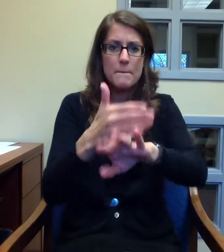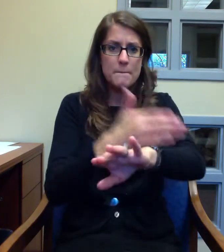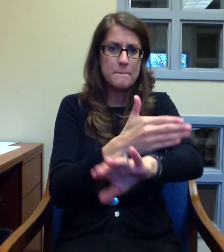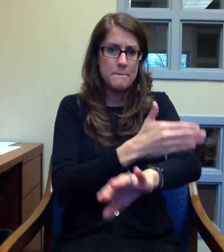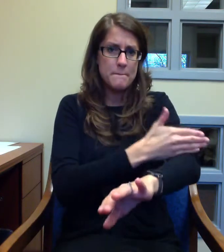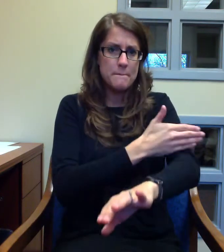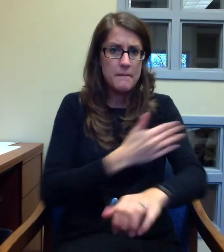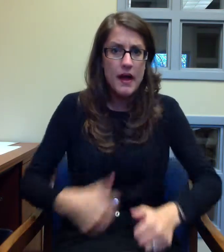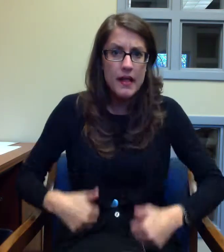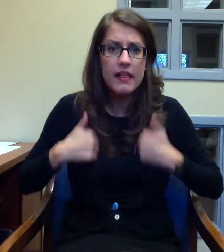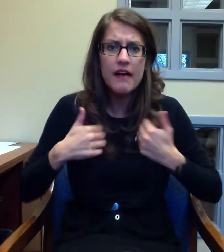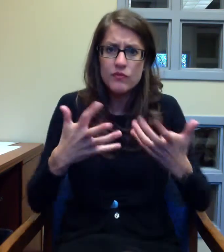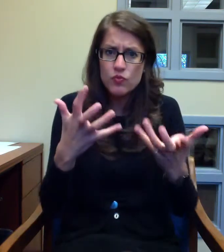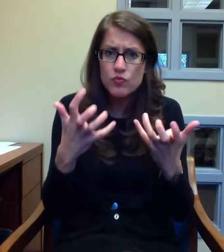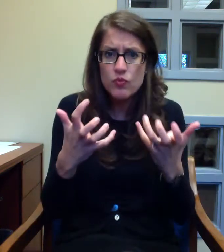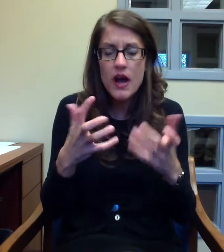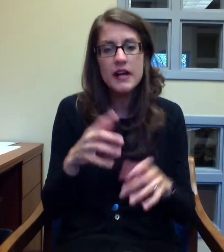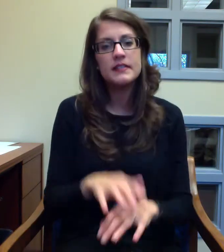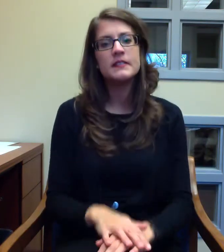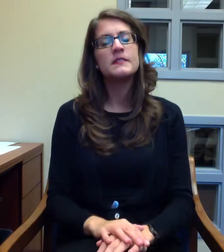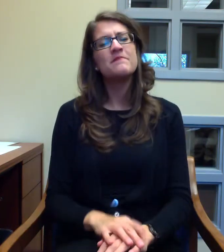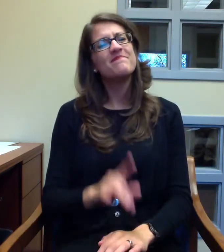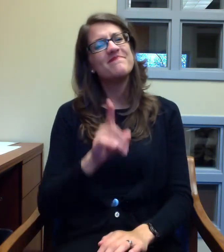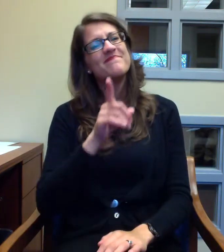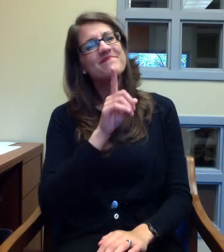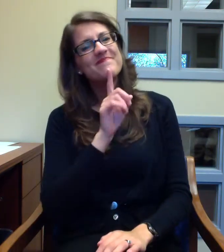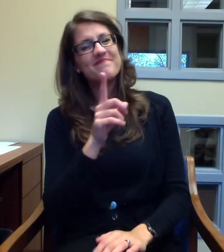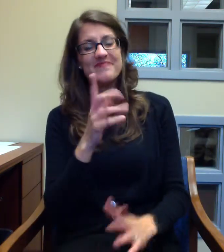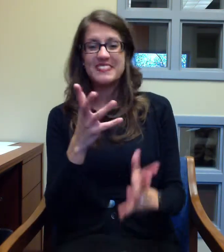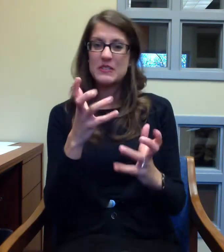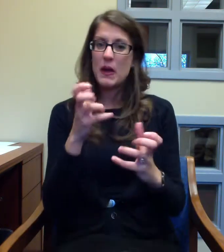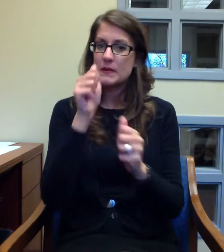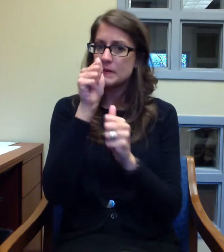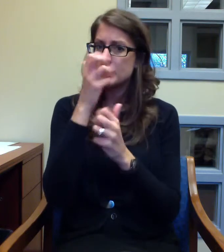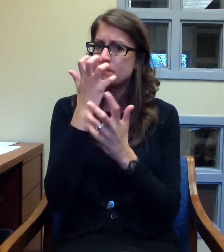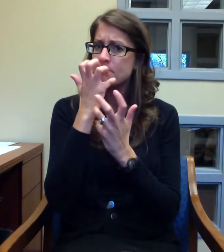But the desire to find personal justice can also be self-destructive.